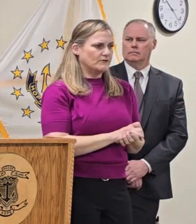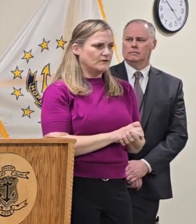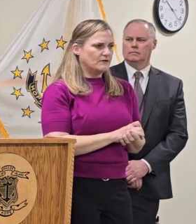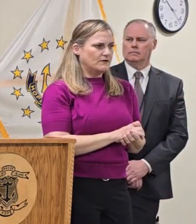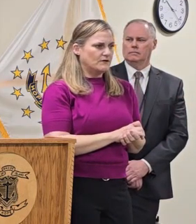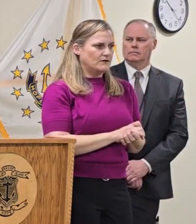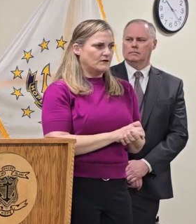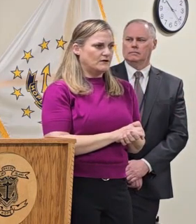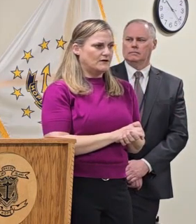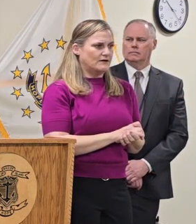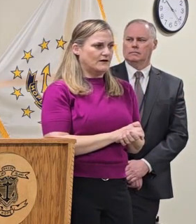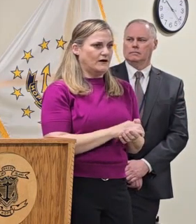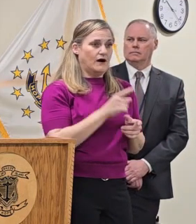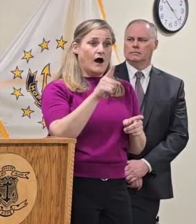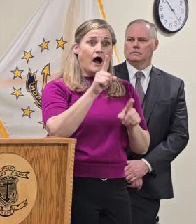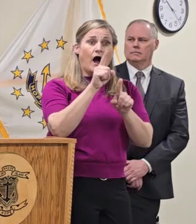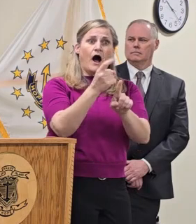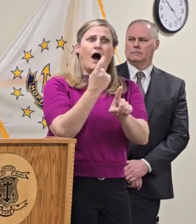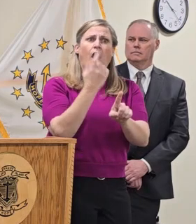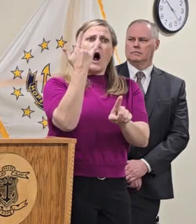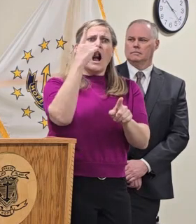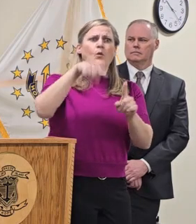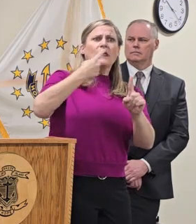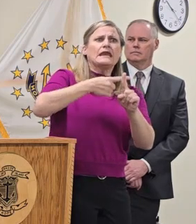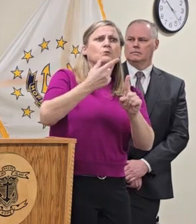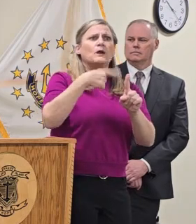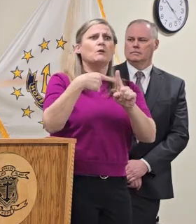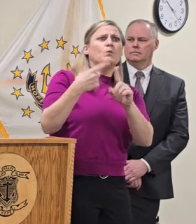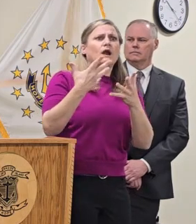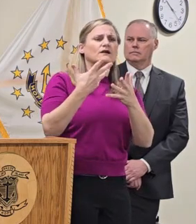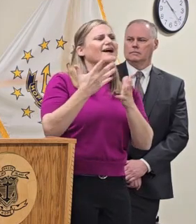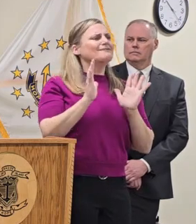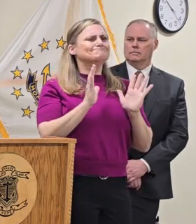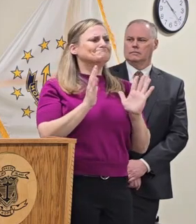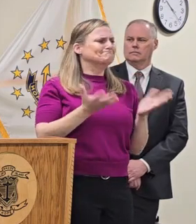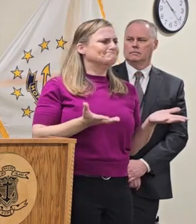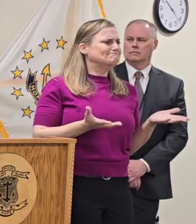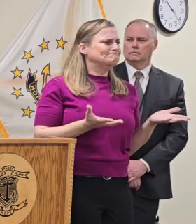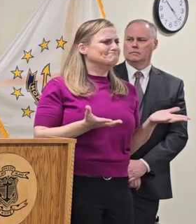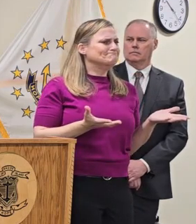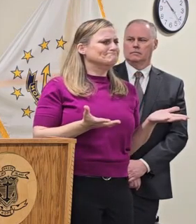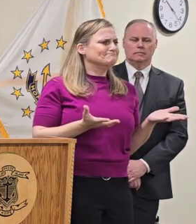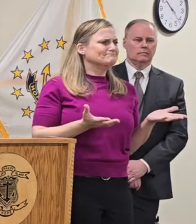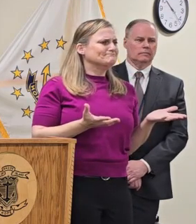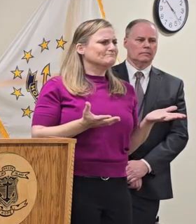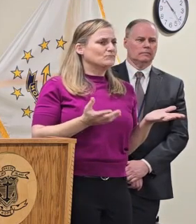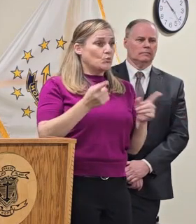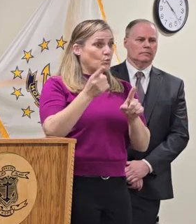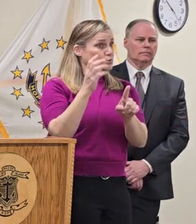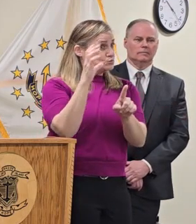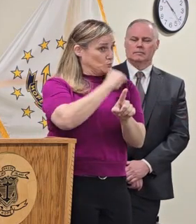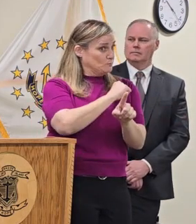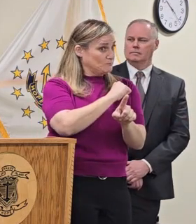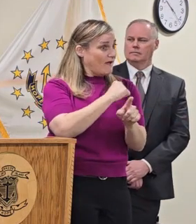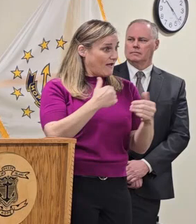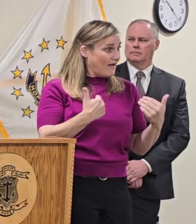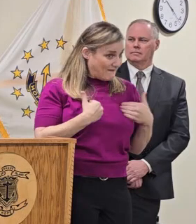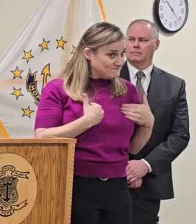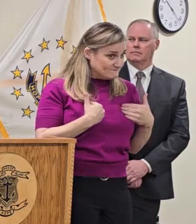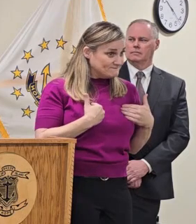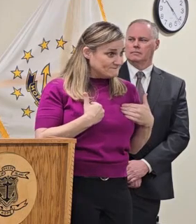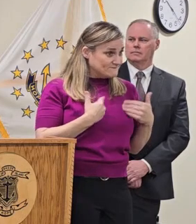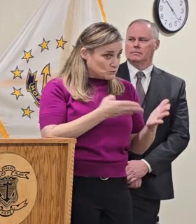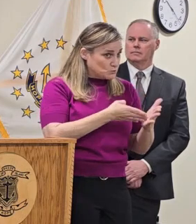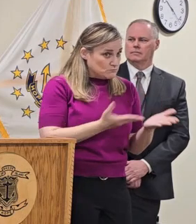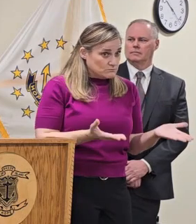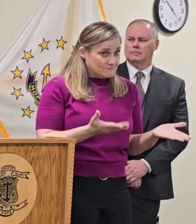when you say, when is the lawsuit going to be brought, we're presupposing, and I hope that you would, I understand. We're presupposing there is a